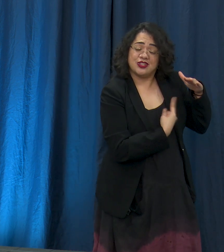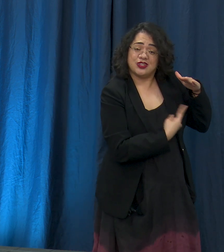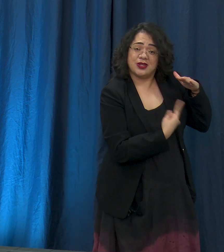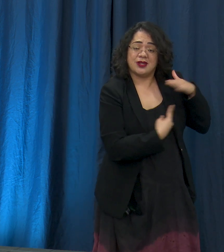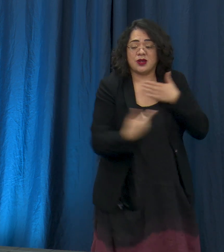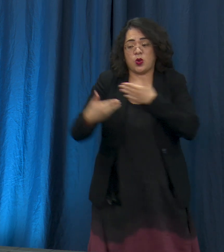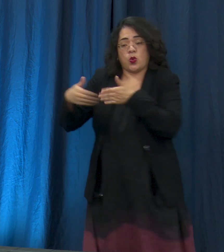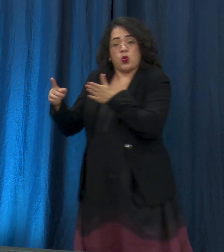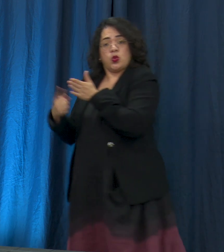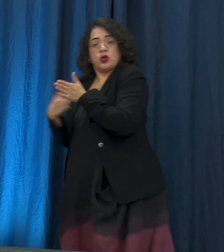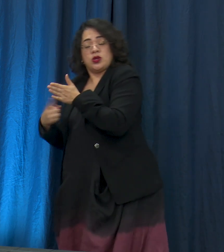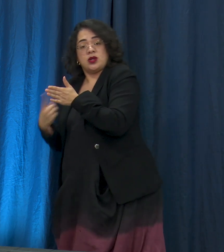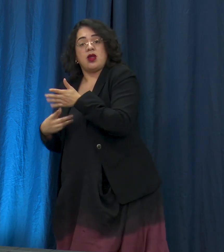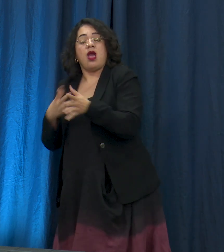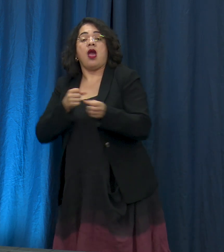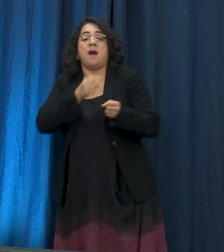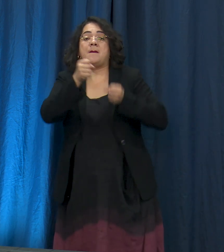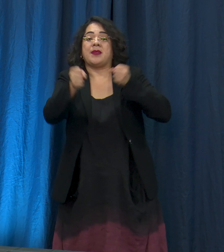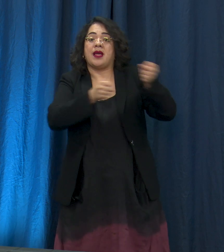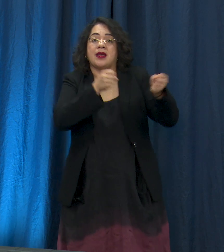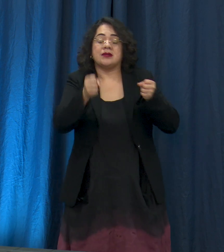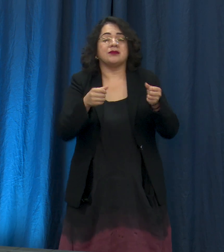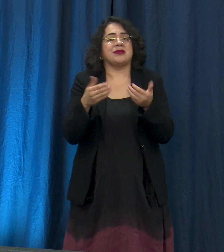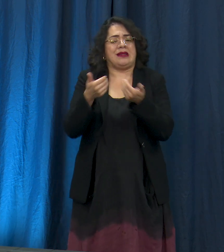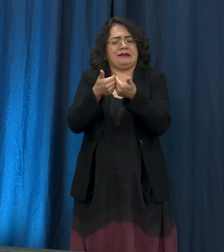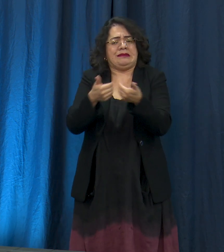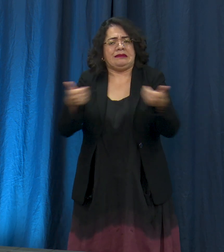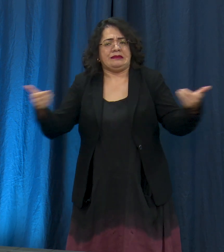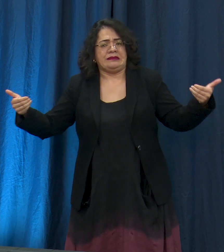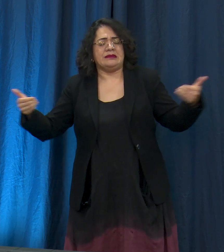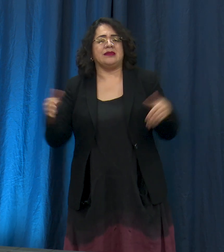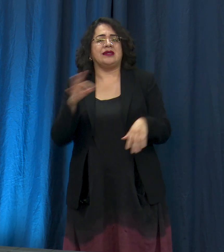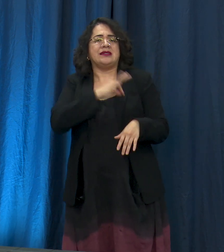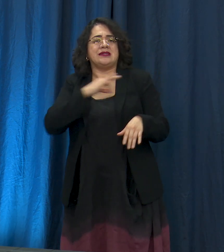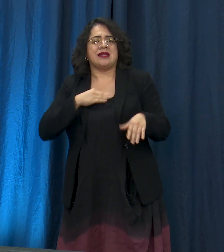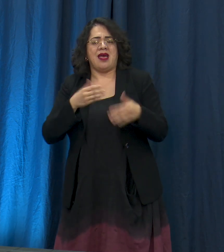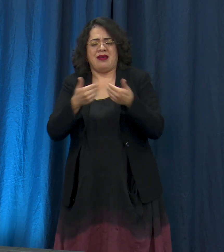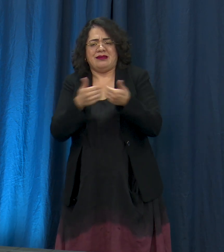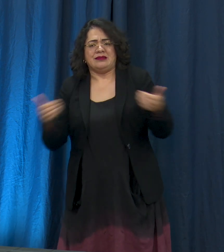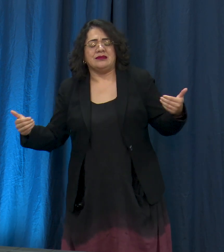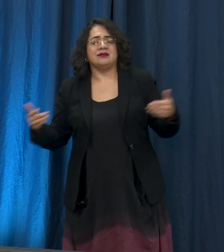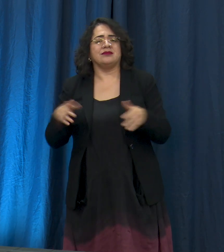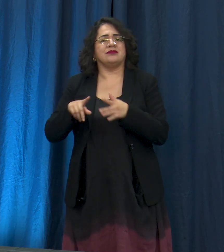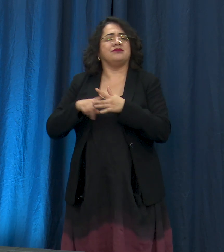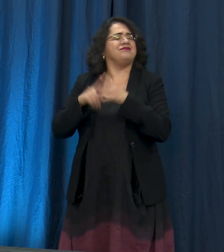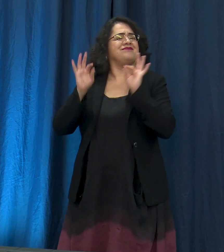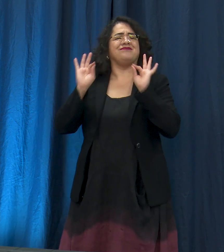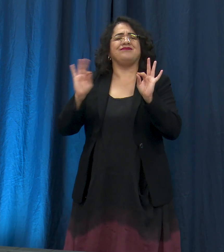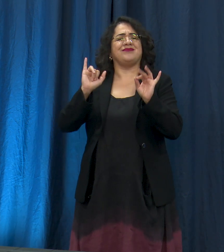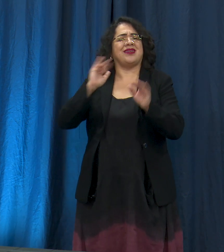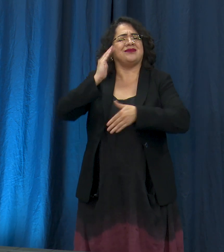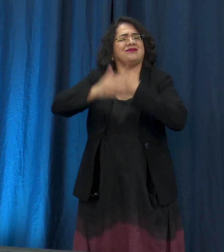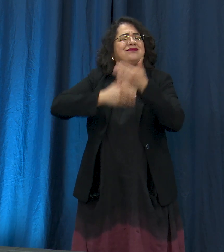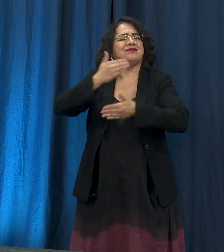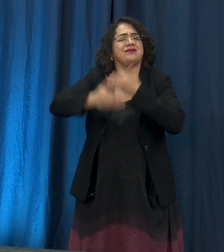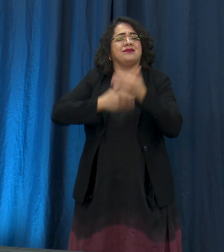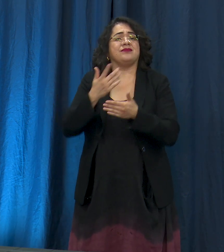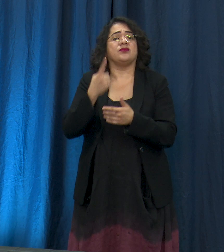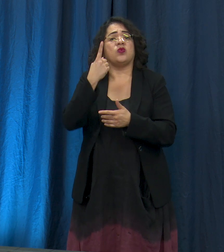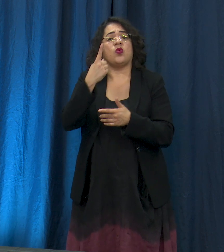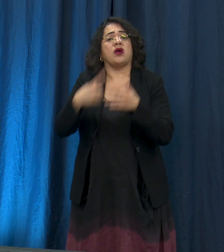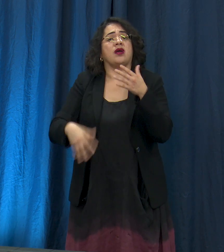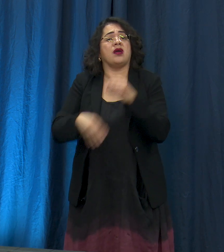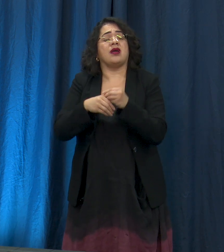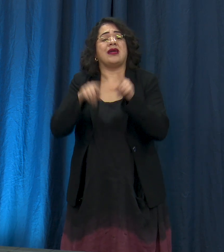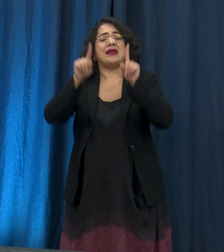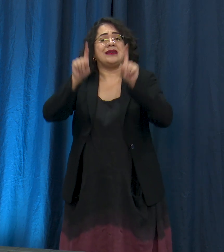for staff and residents in these facilities since the beginning. One aspect to our outbreak response that we have recently added is to